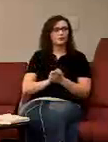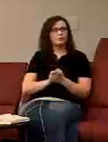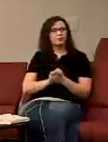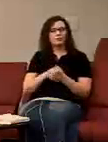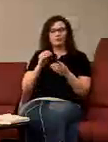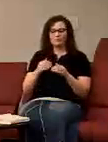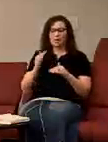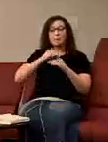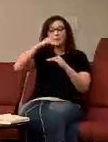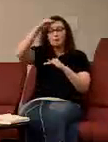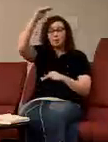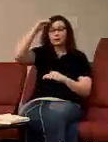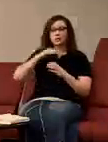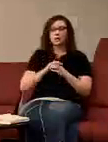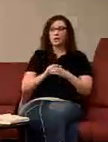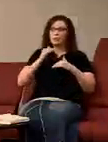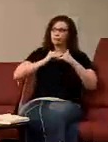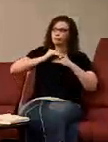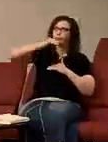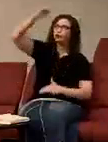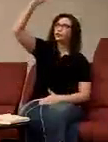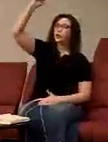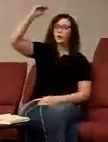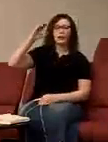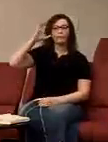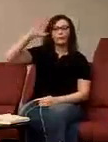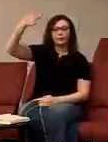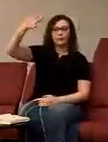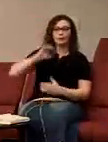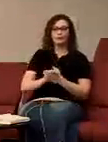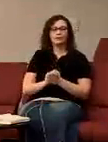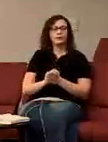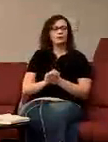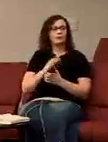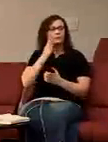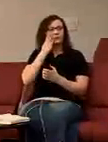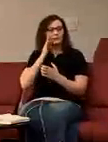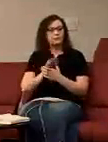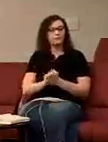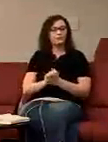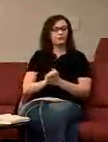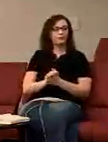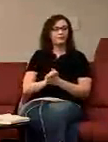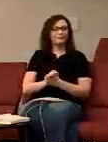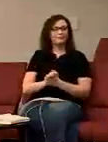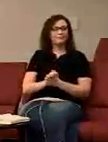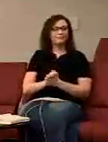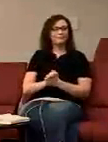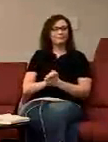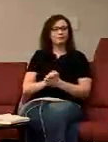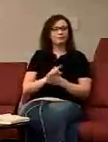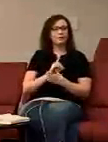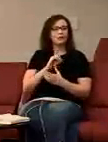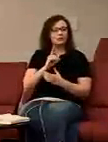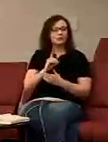I mean, the amount of information that's in that little strand is almost incomprehensible. And so